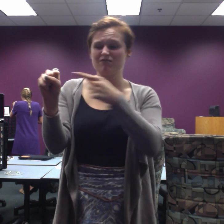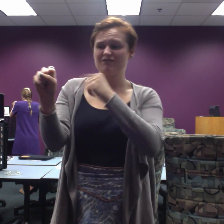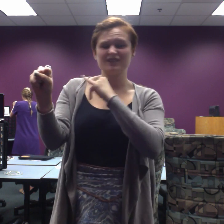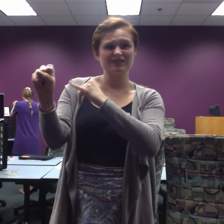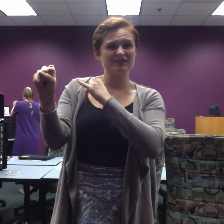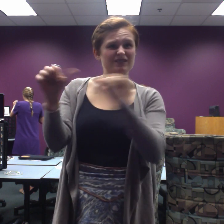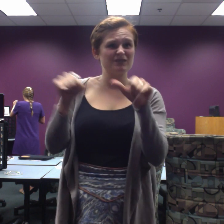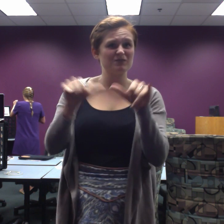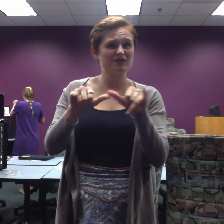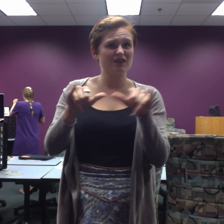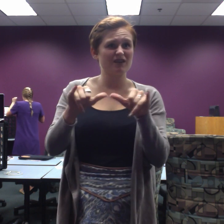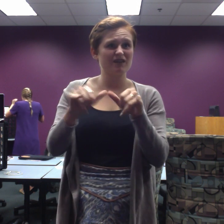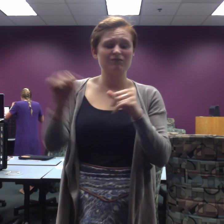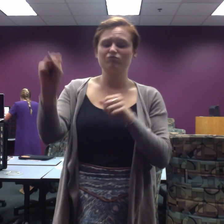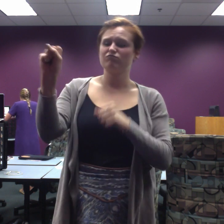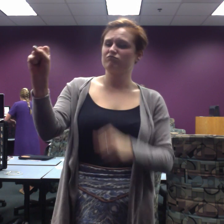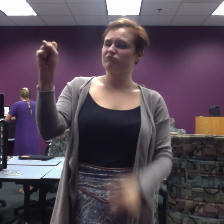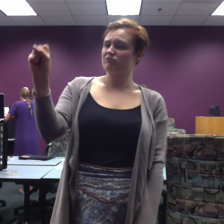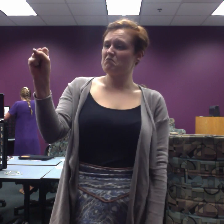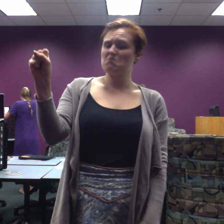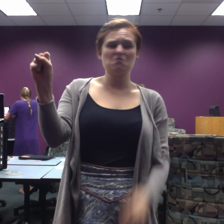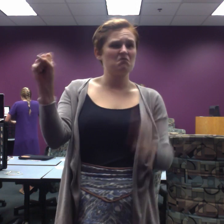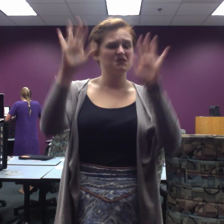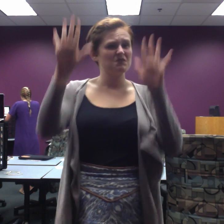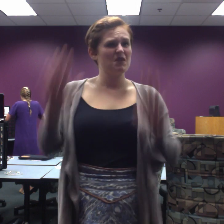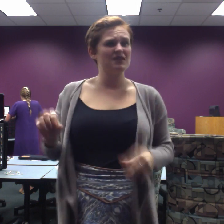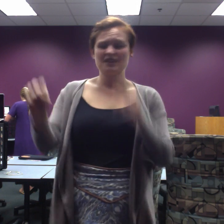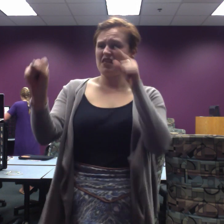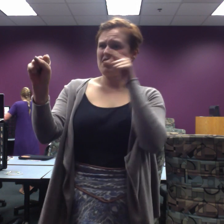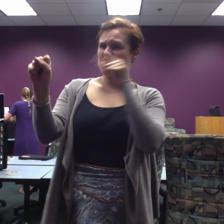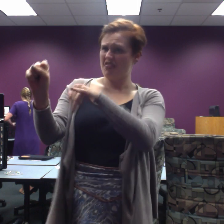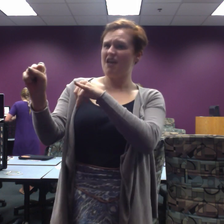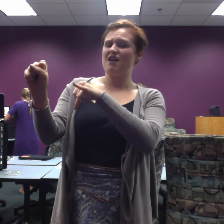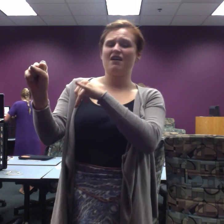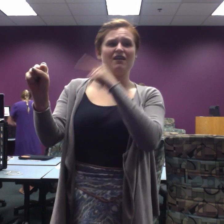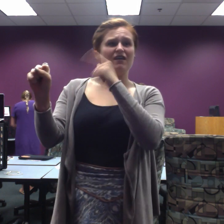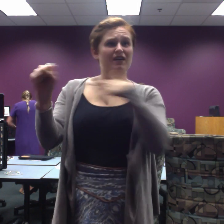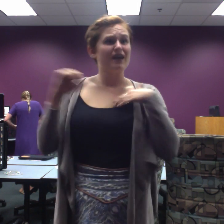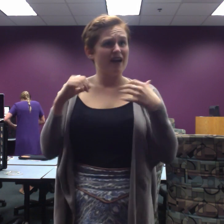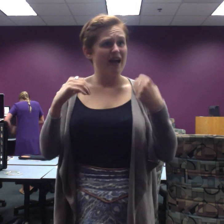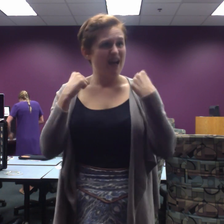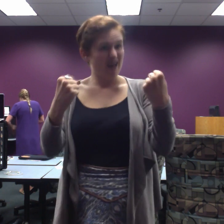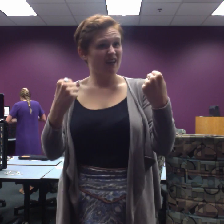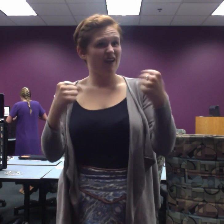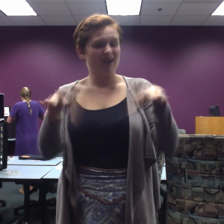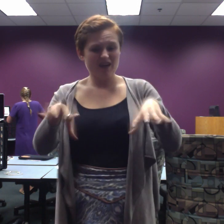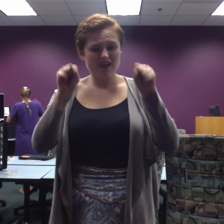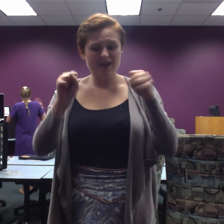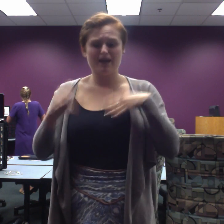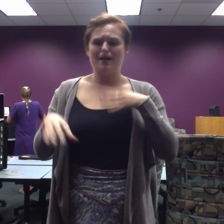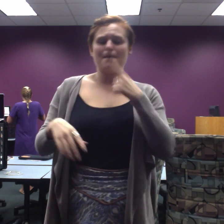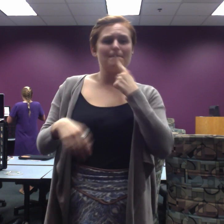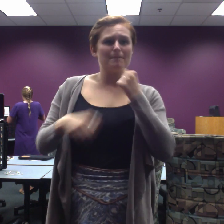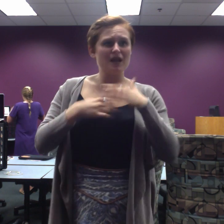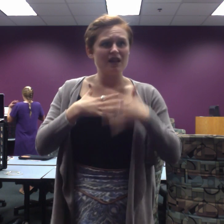pump blood all the way through your body. And it's just kind of like the same thing with a faucet. When you turn a faucet